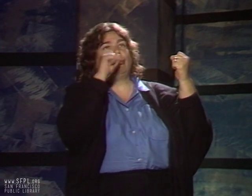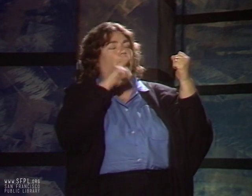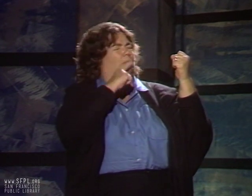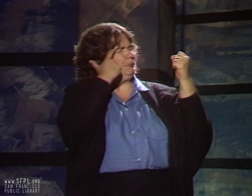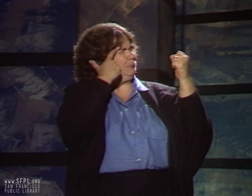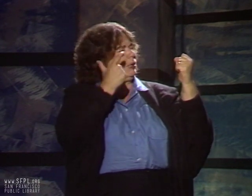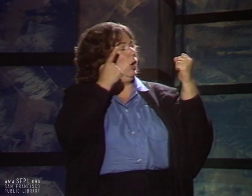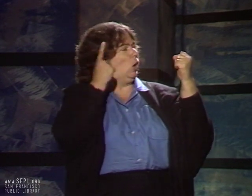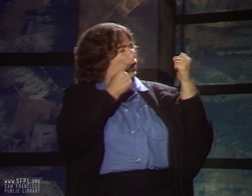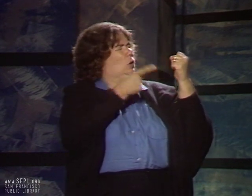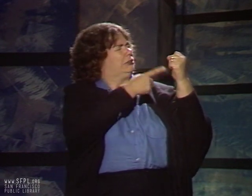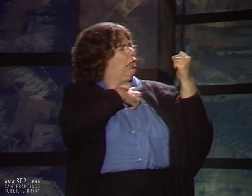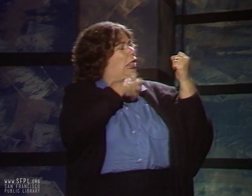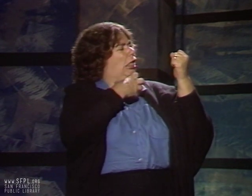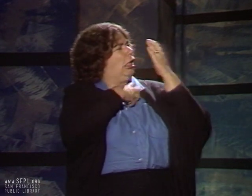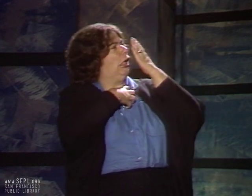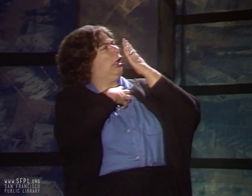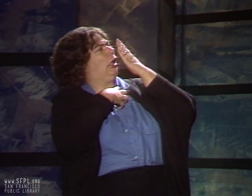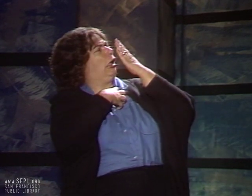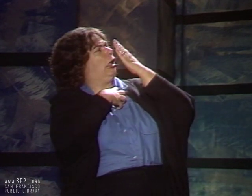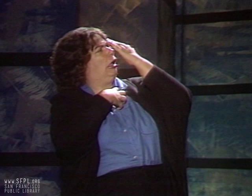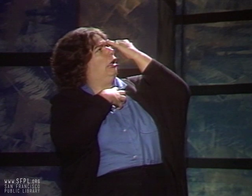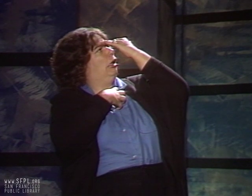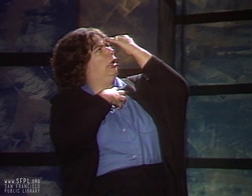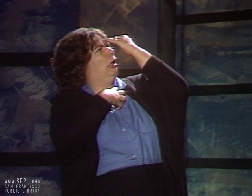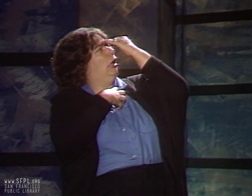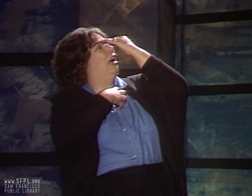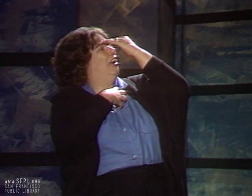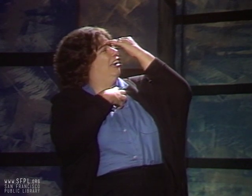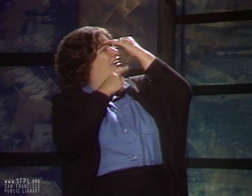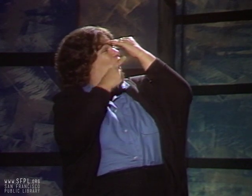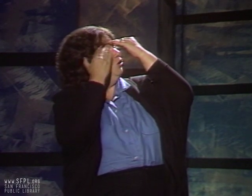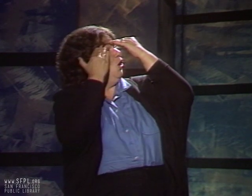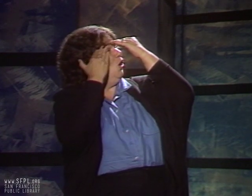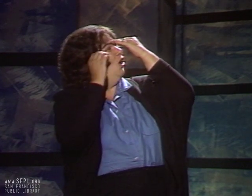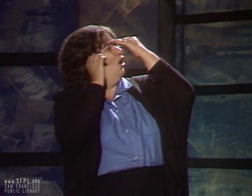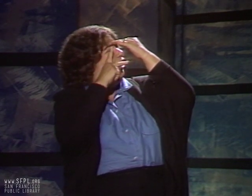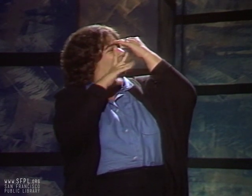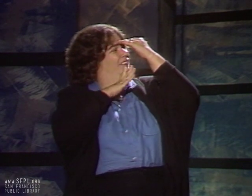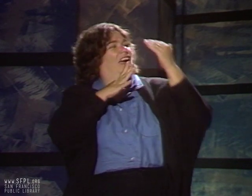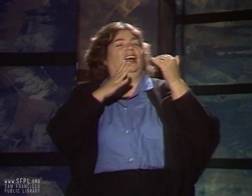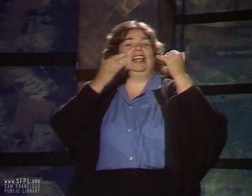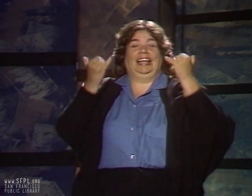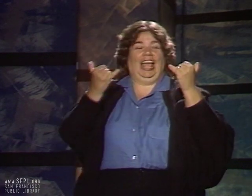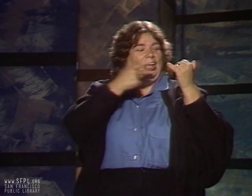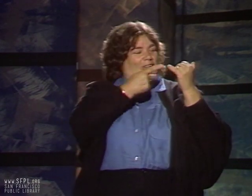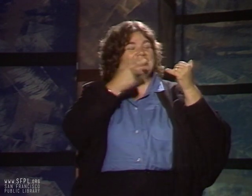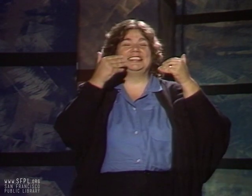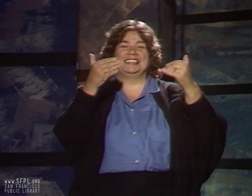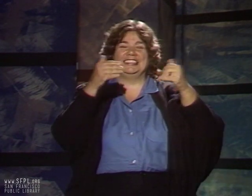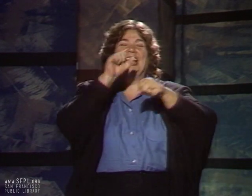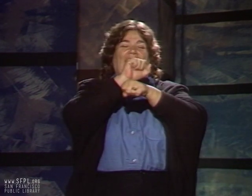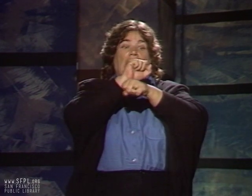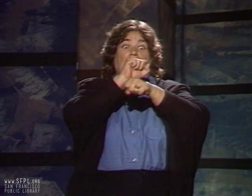you're Ms. Know-It-All. Had to do it your way. You okay. Always have. I got it. You got it? Okay, good. Maybe now we can get on with